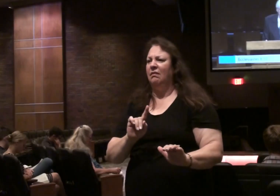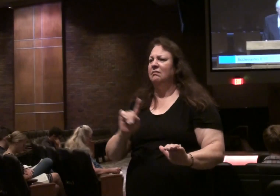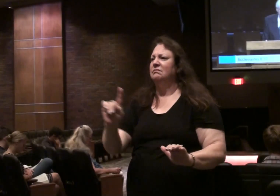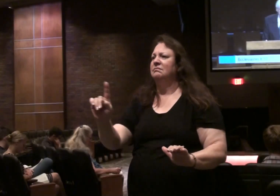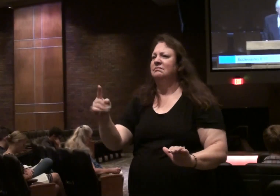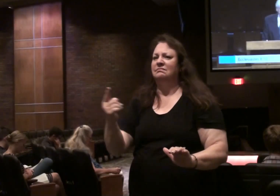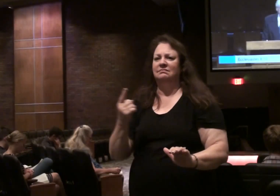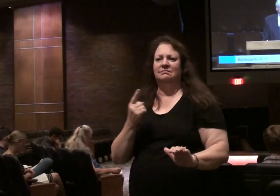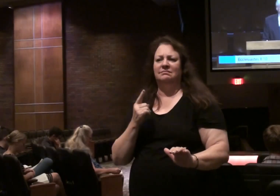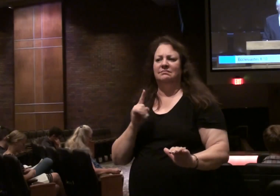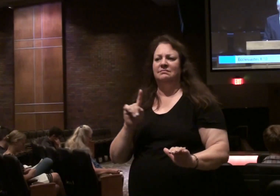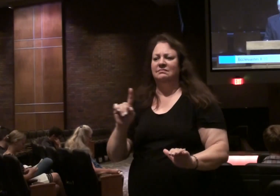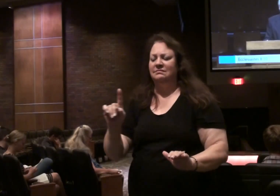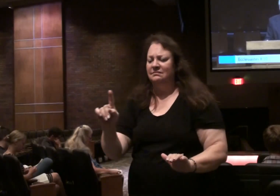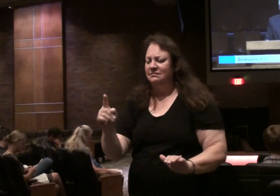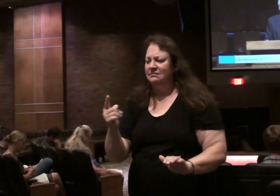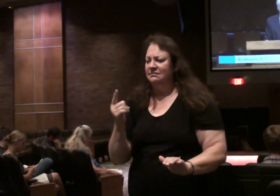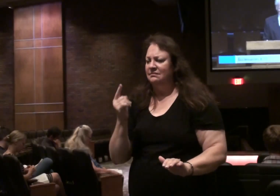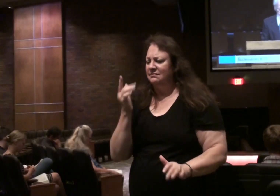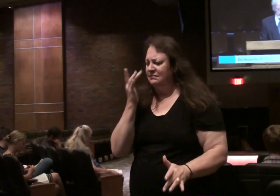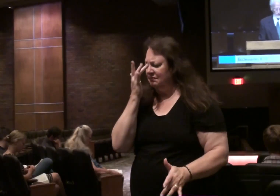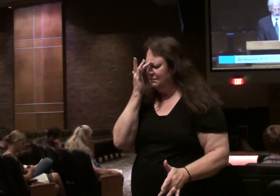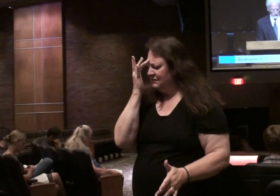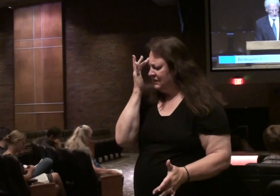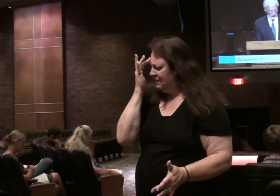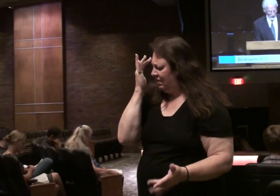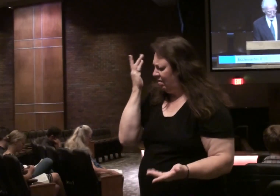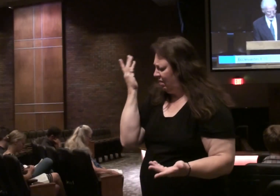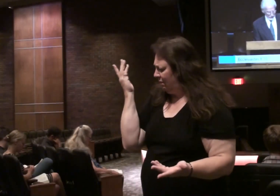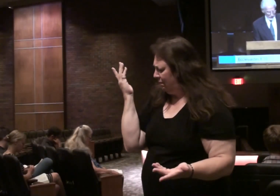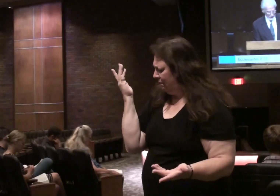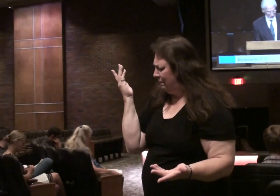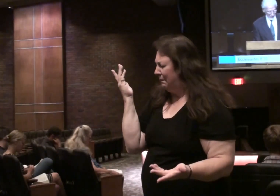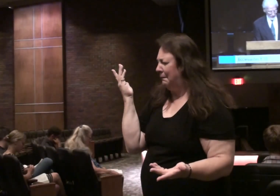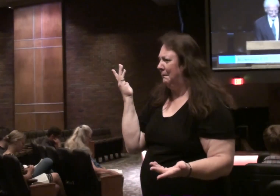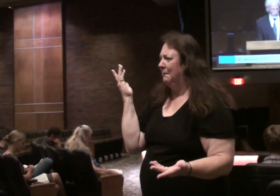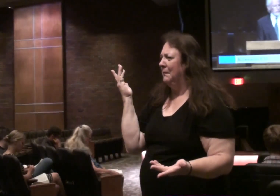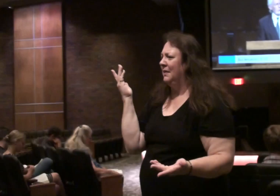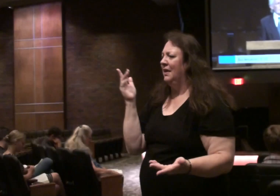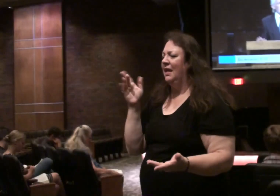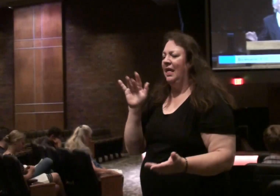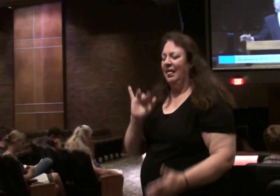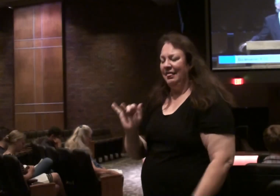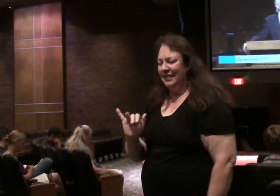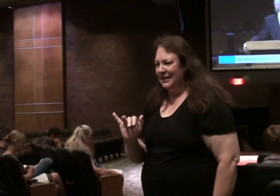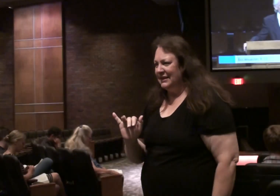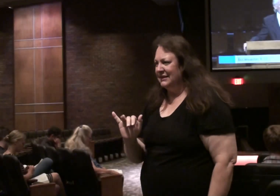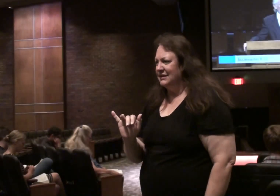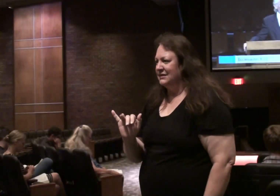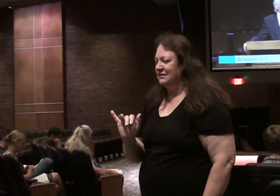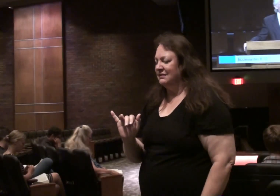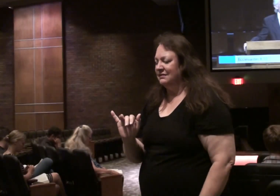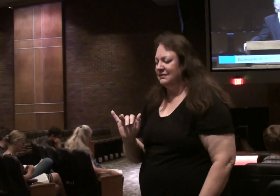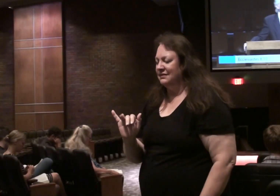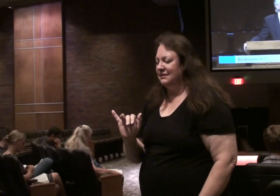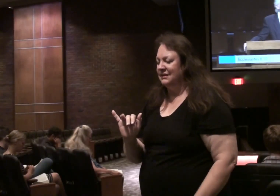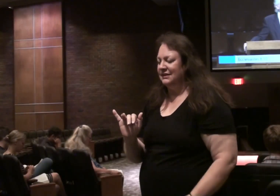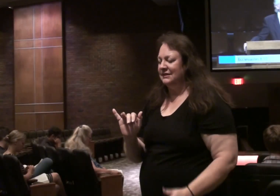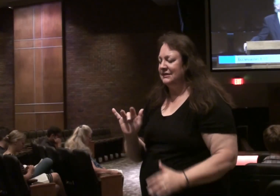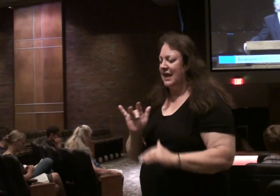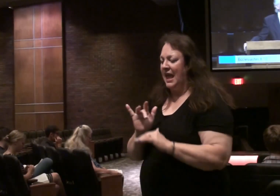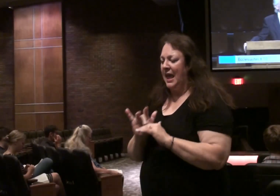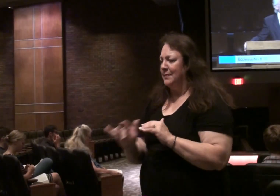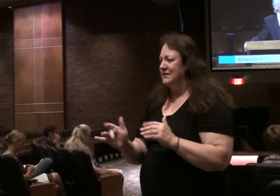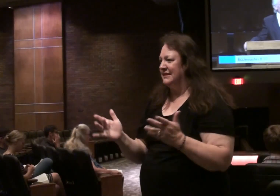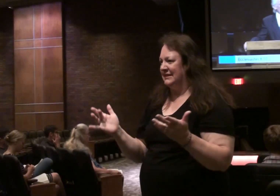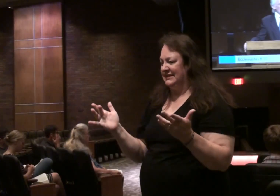holy place, and they are soon forgotten in the city where they did thus. This too is futility. Now, a